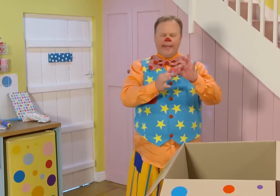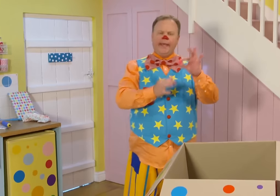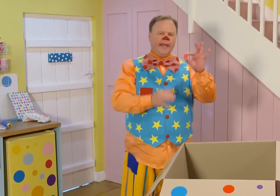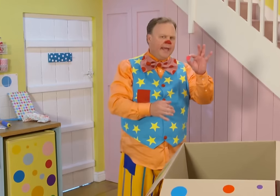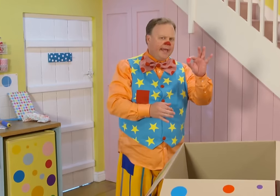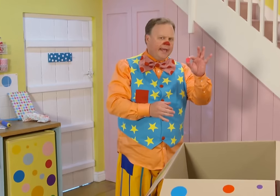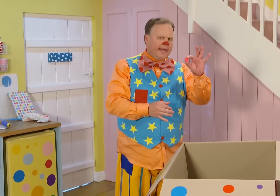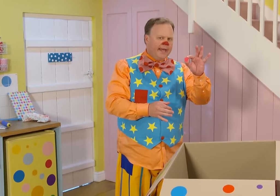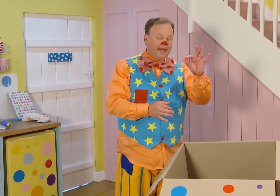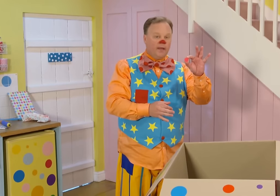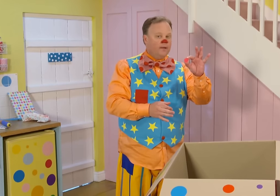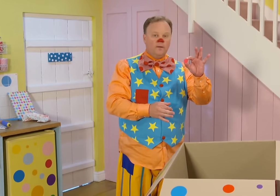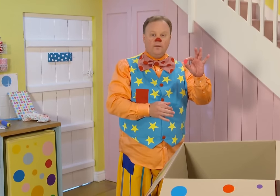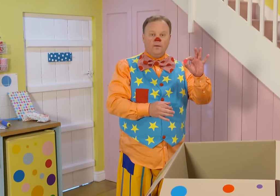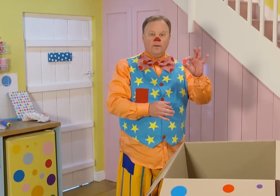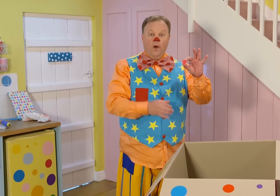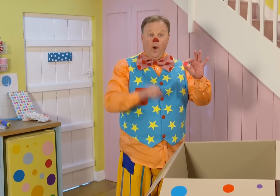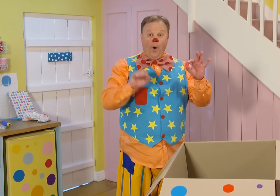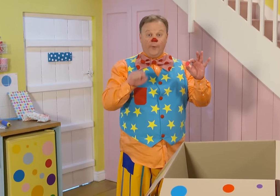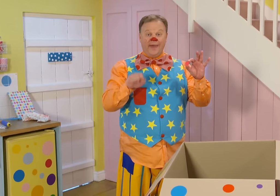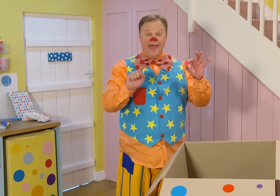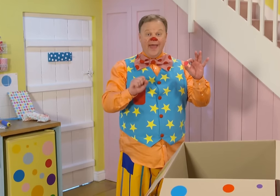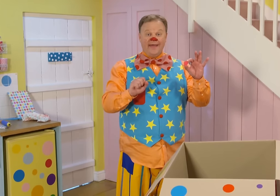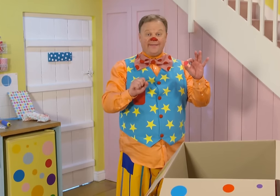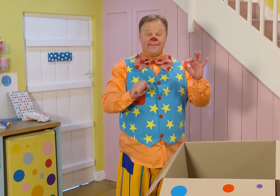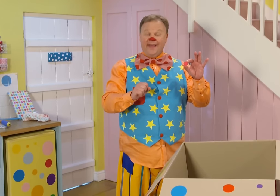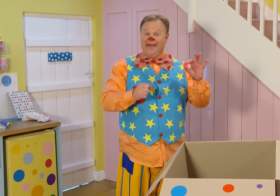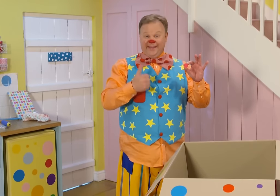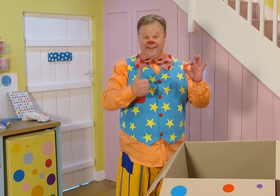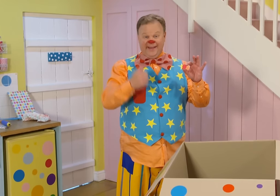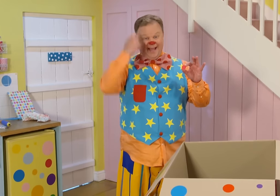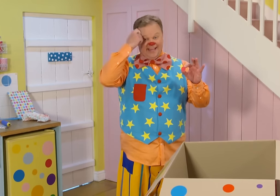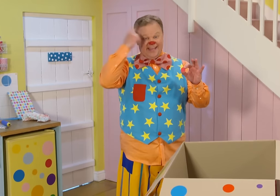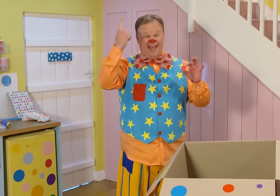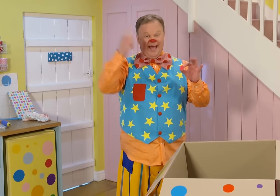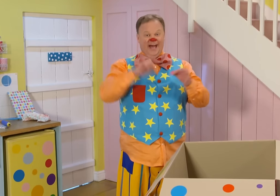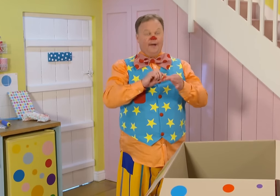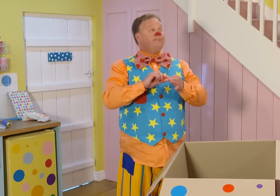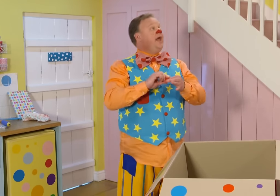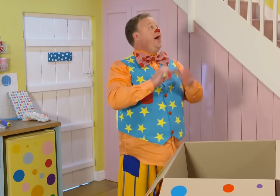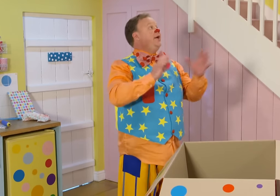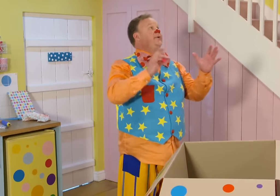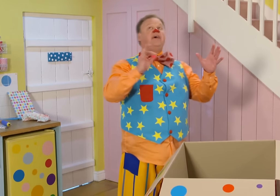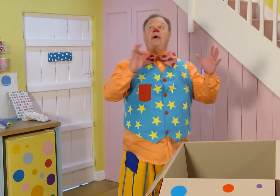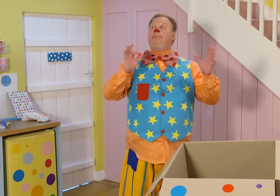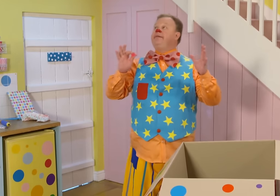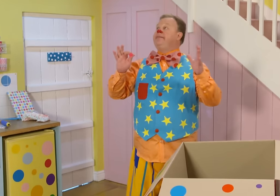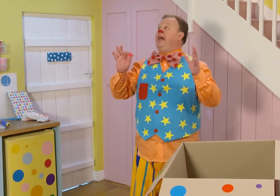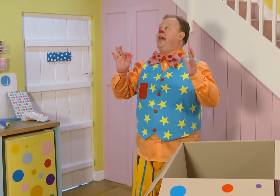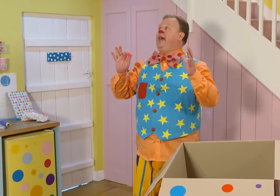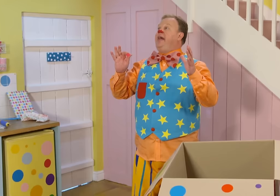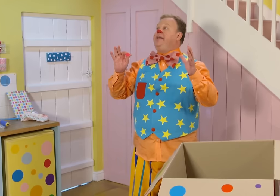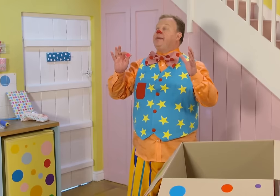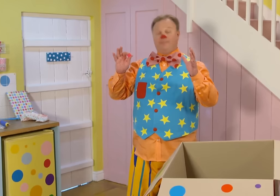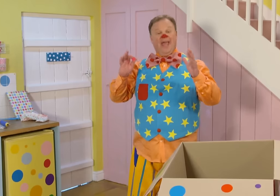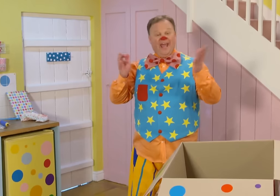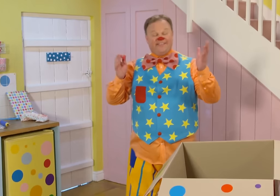play catch with Tumble Ted. Oh, yes! Good idea! Oh, Tumble Ted! It's